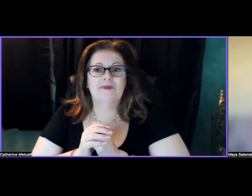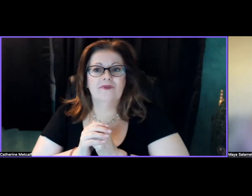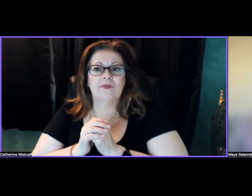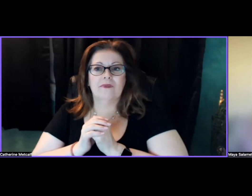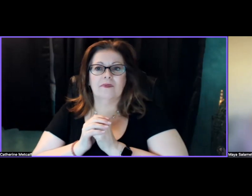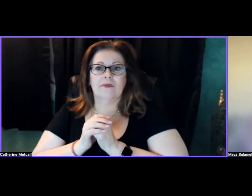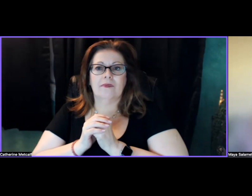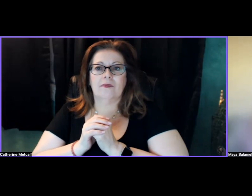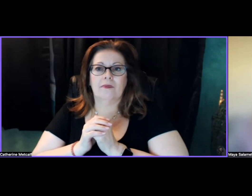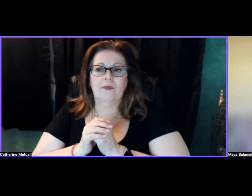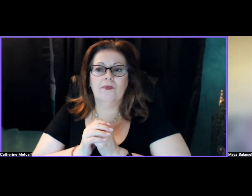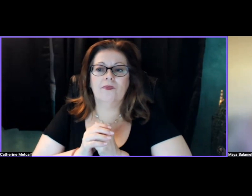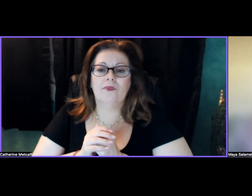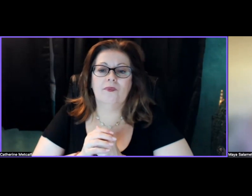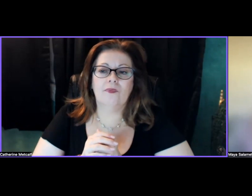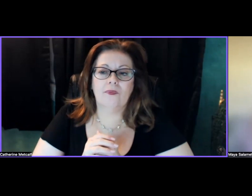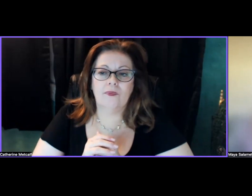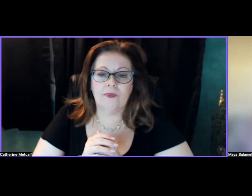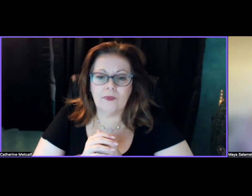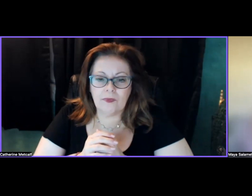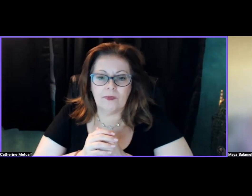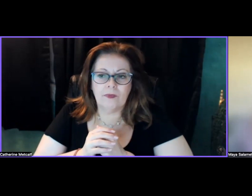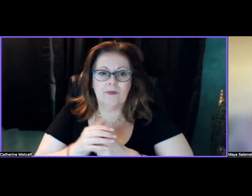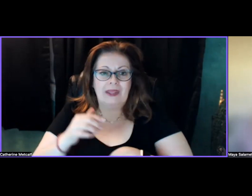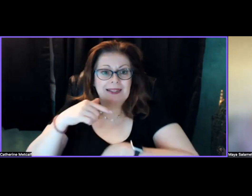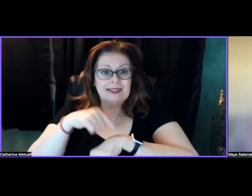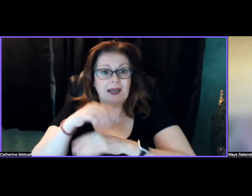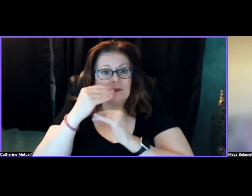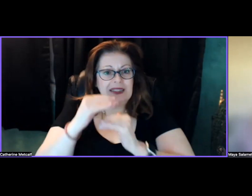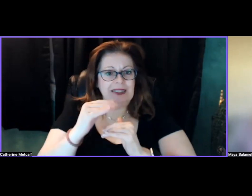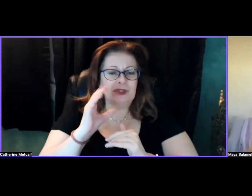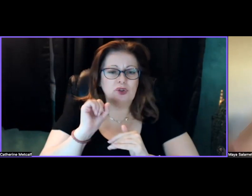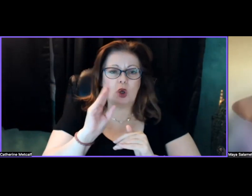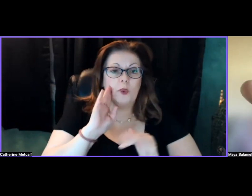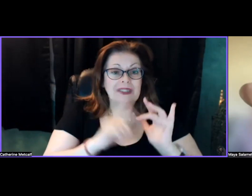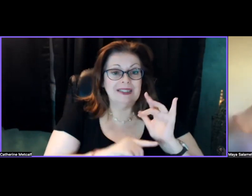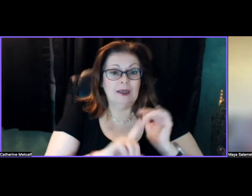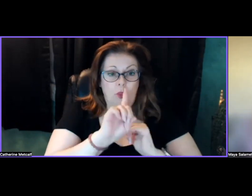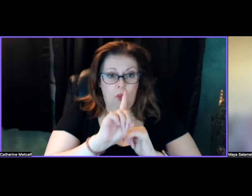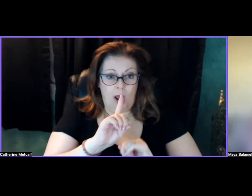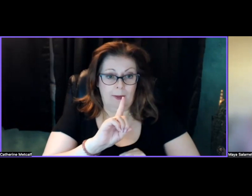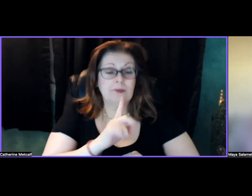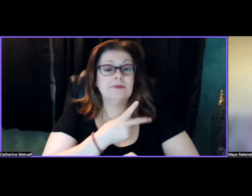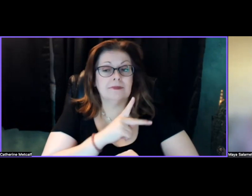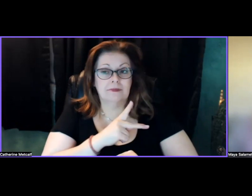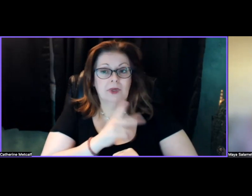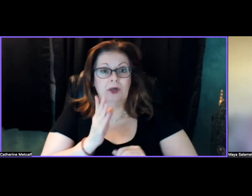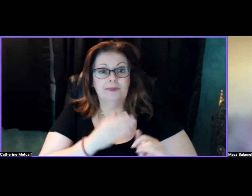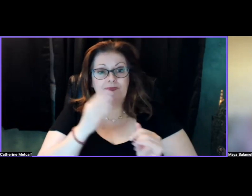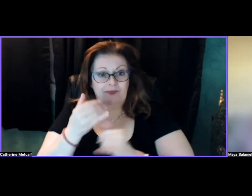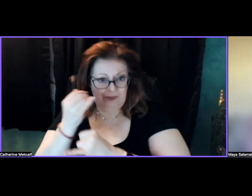I'm keeping my eye on time as well, so I'm going to skip one of my poems and head to How to Lazarus Yourself.